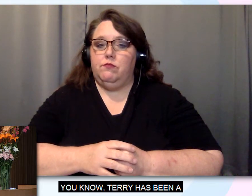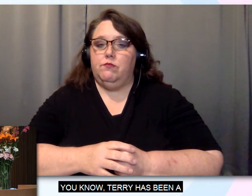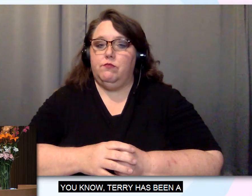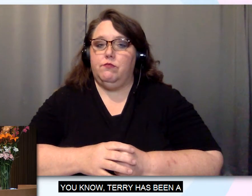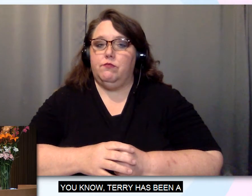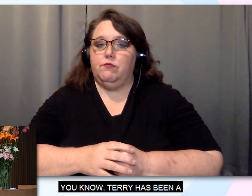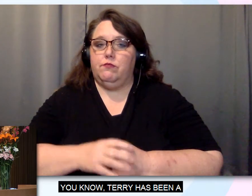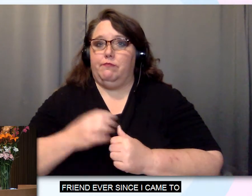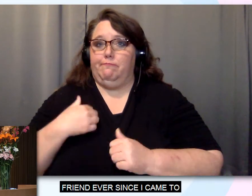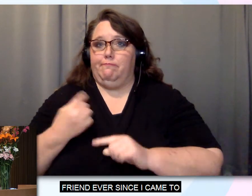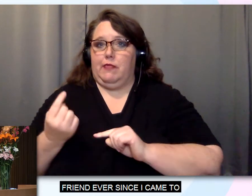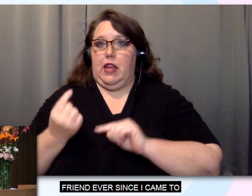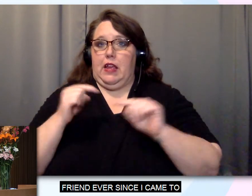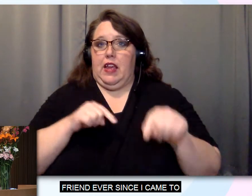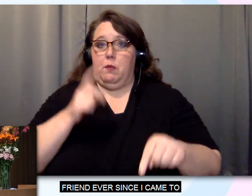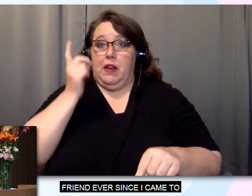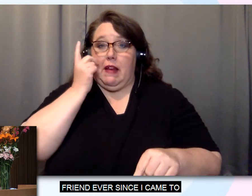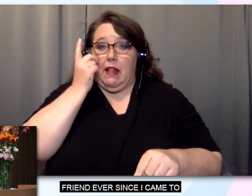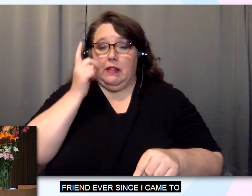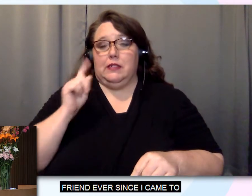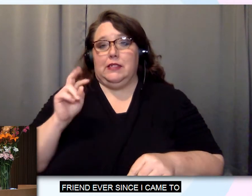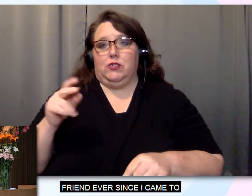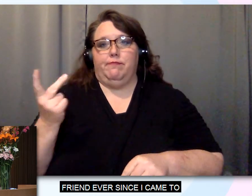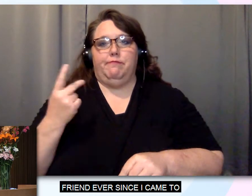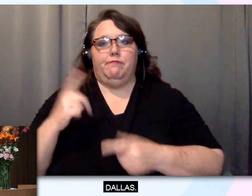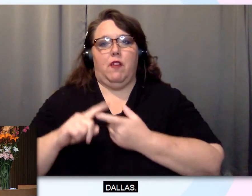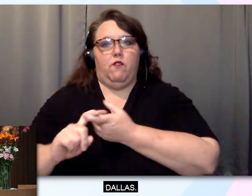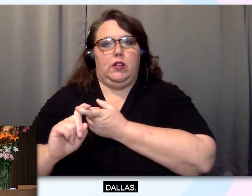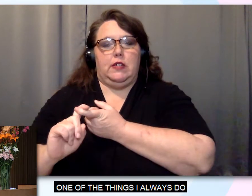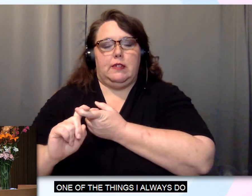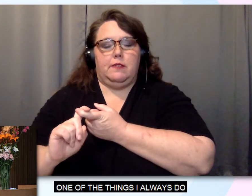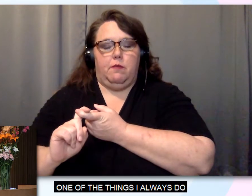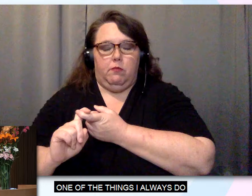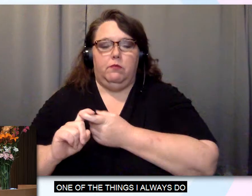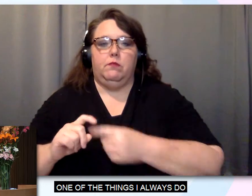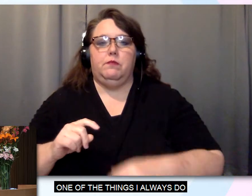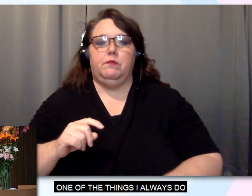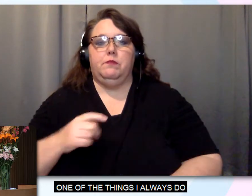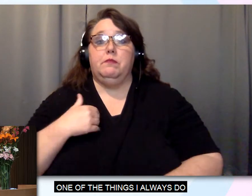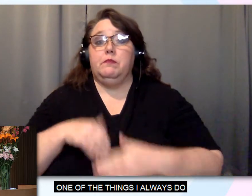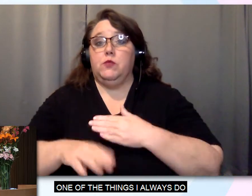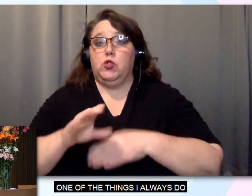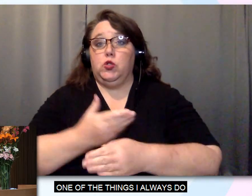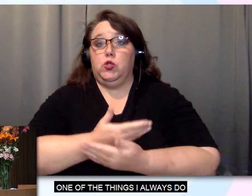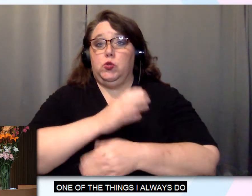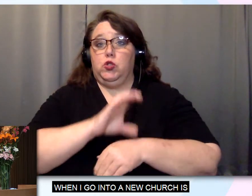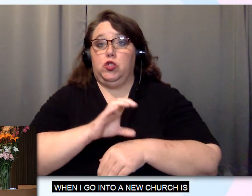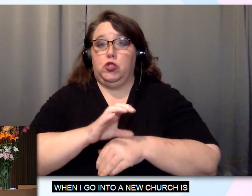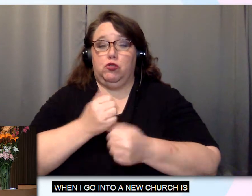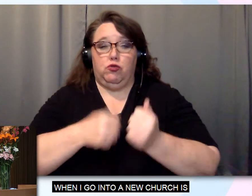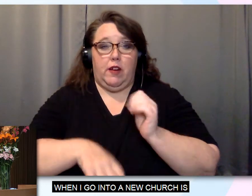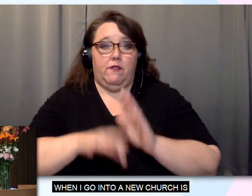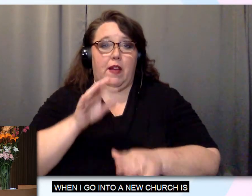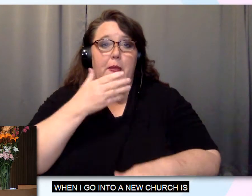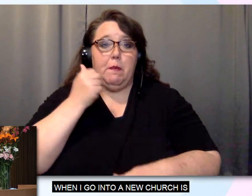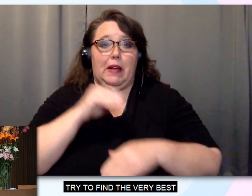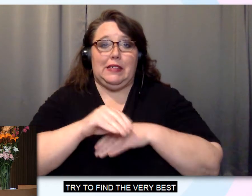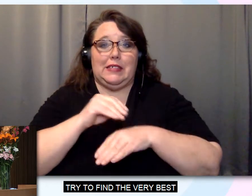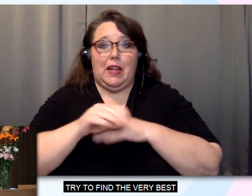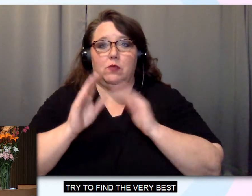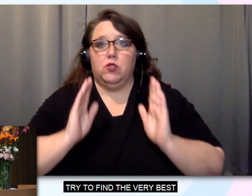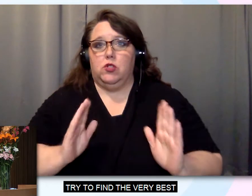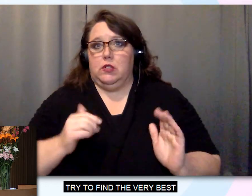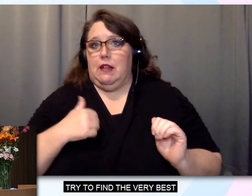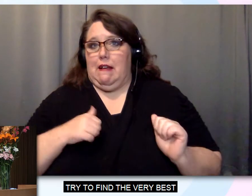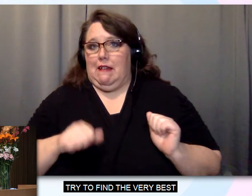been a friend ever since I came to Dallas. One of the things I always do when I go into a new church is try to find the